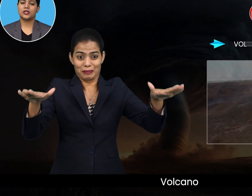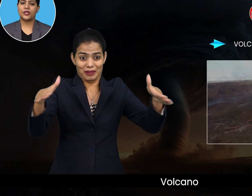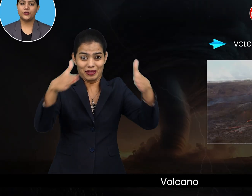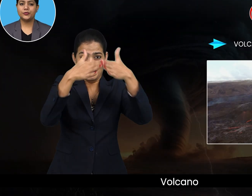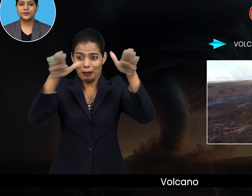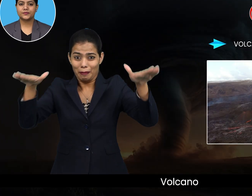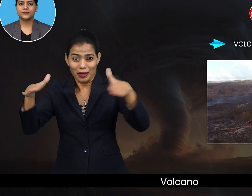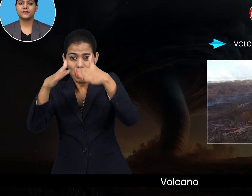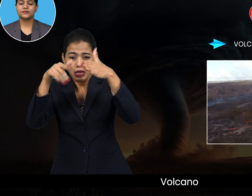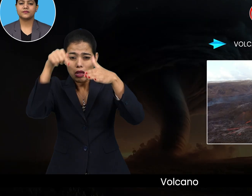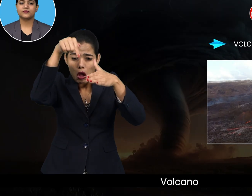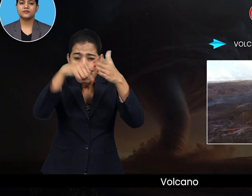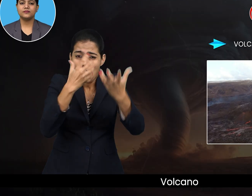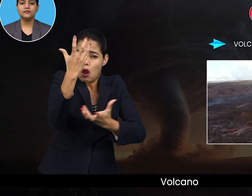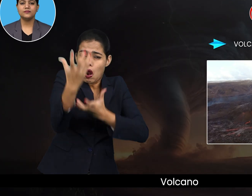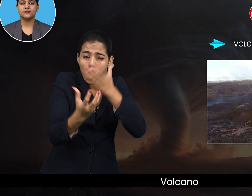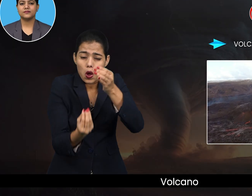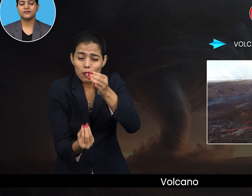volcano,